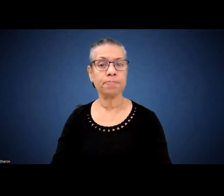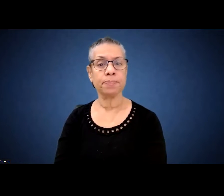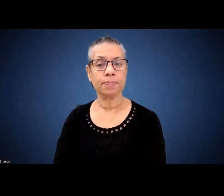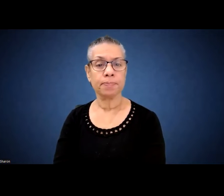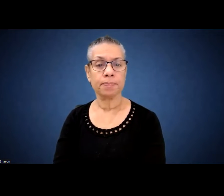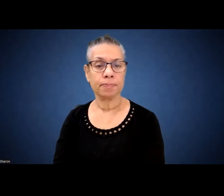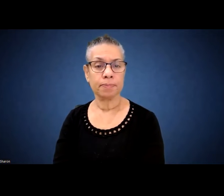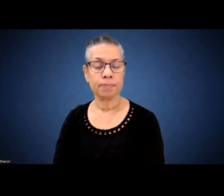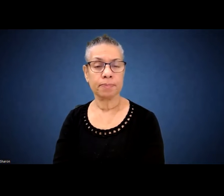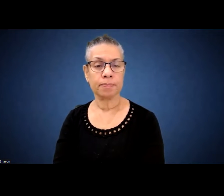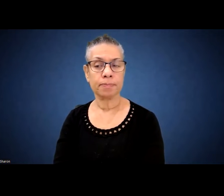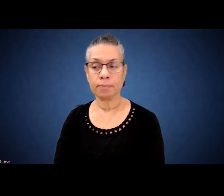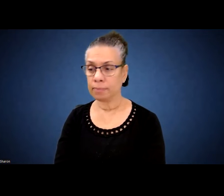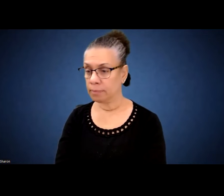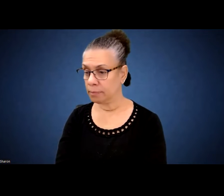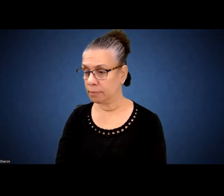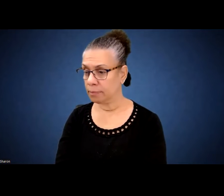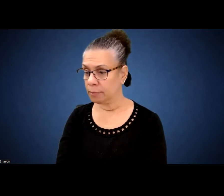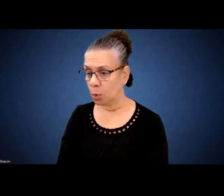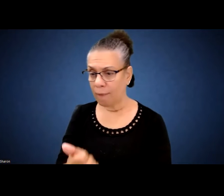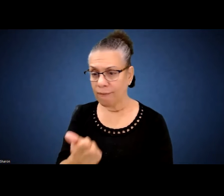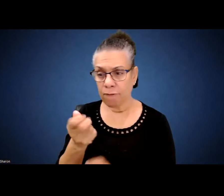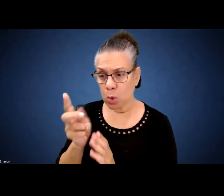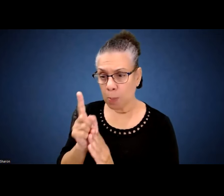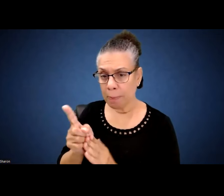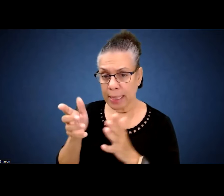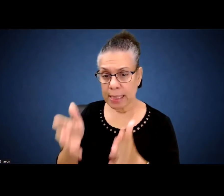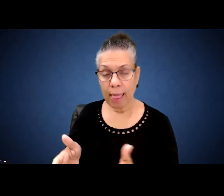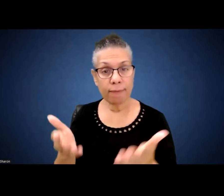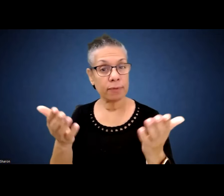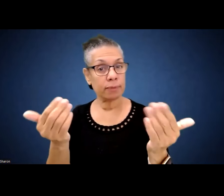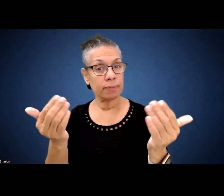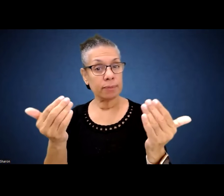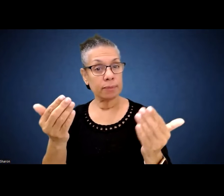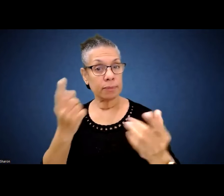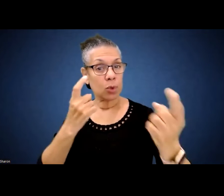I think we have a few more minutes, right, Rishi? Yes, yeah.